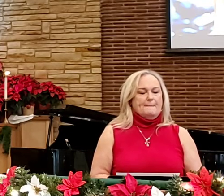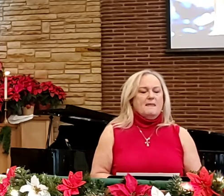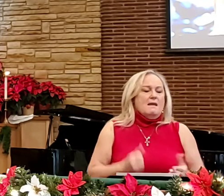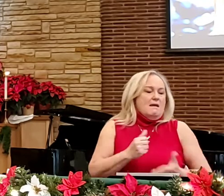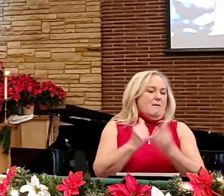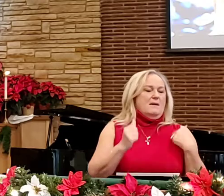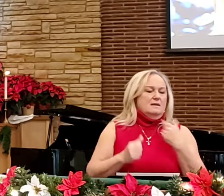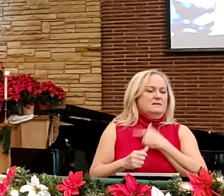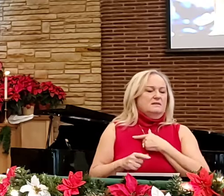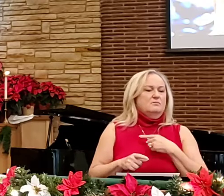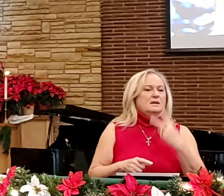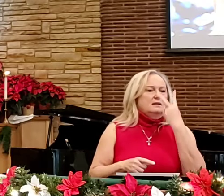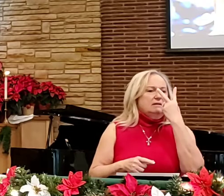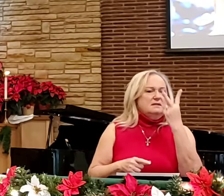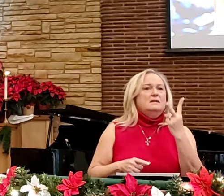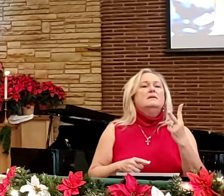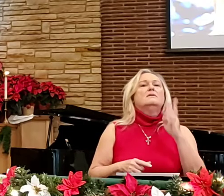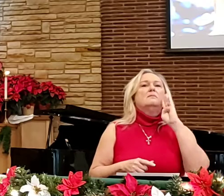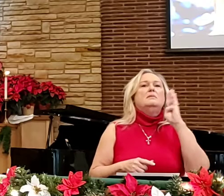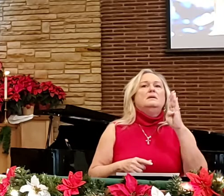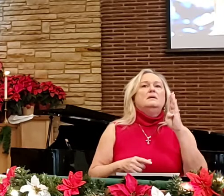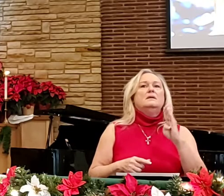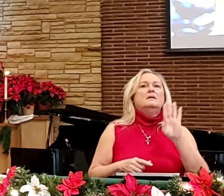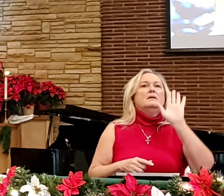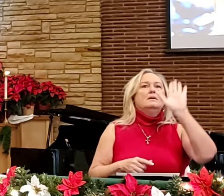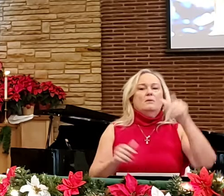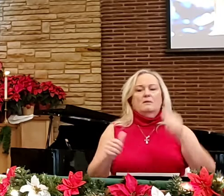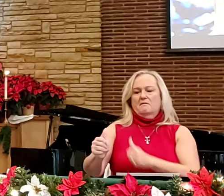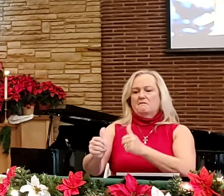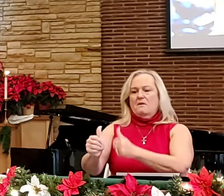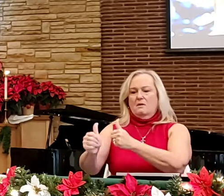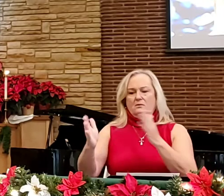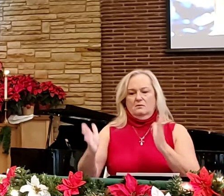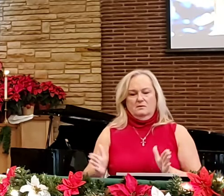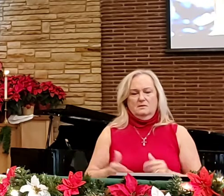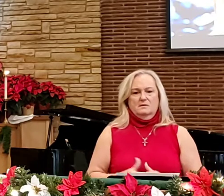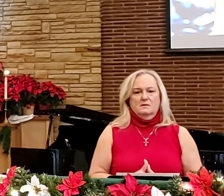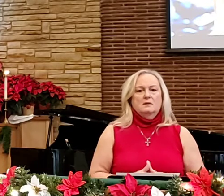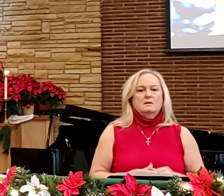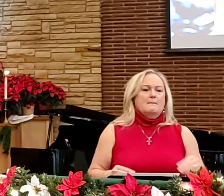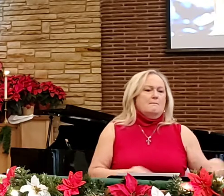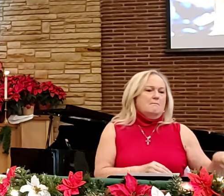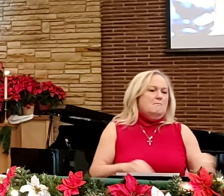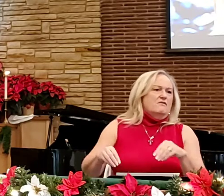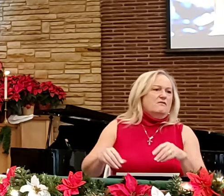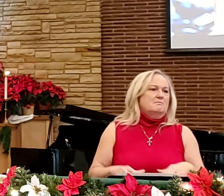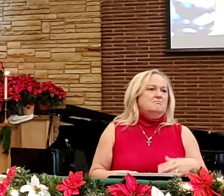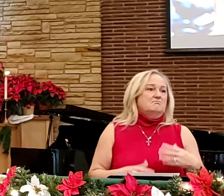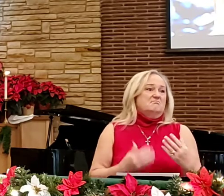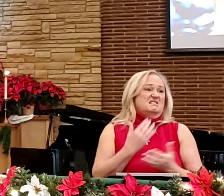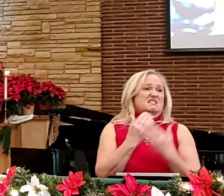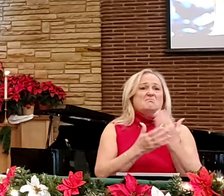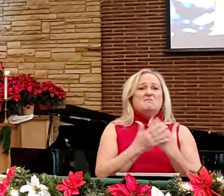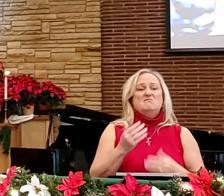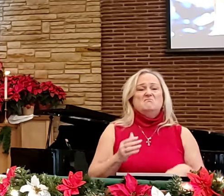Help us as we seek to be your followers, to move from simply worshiping